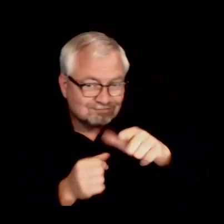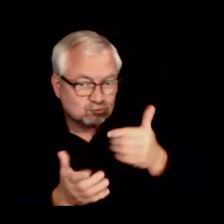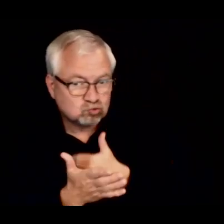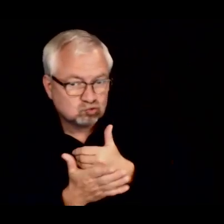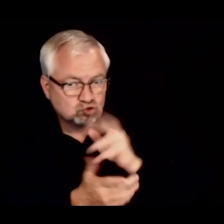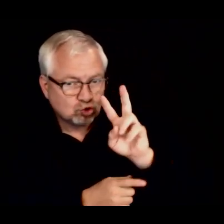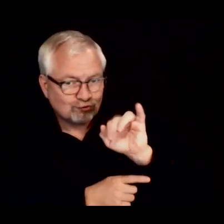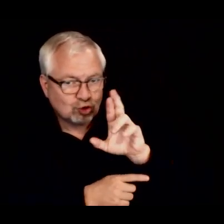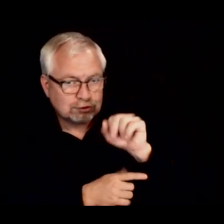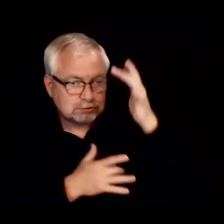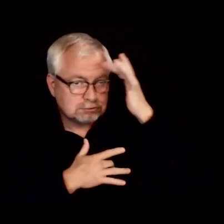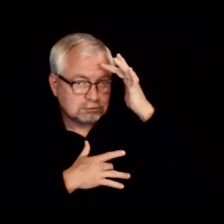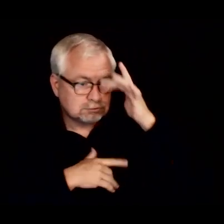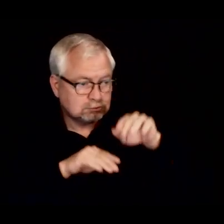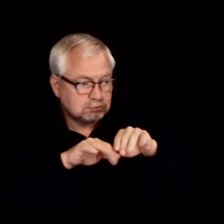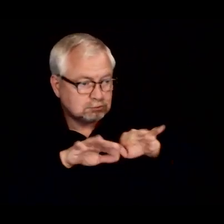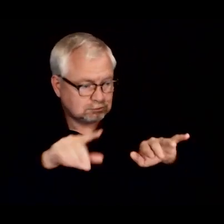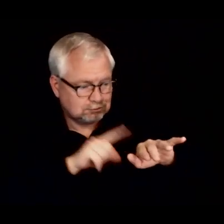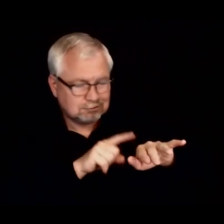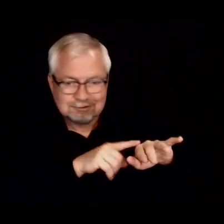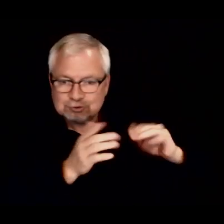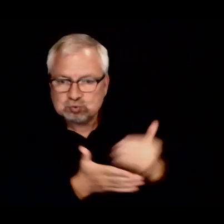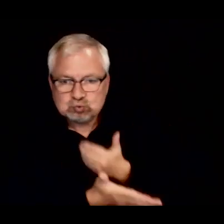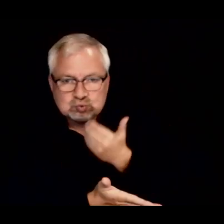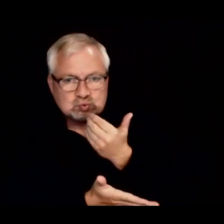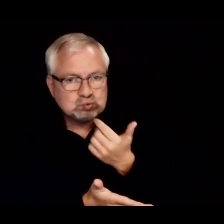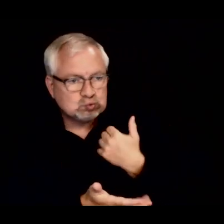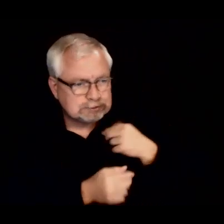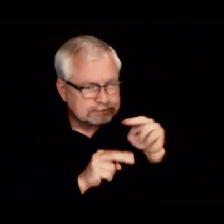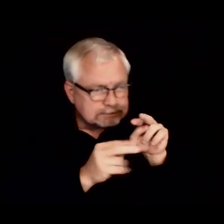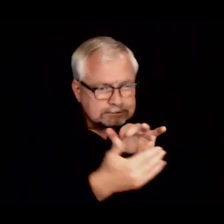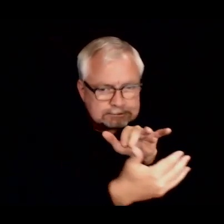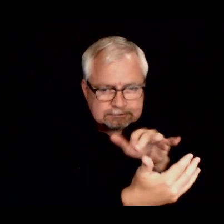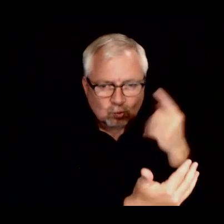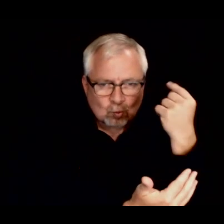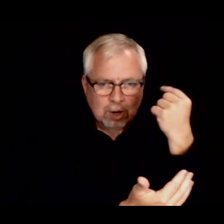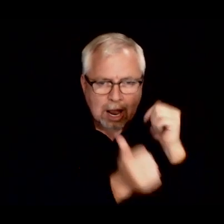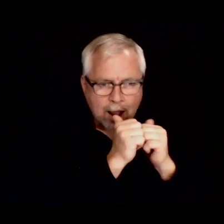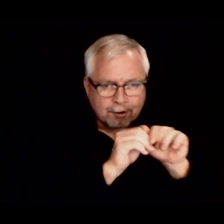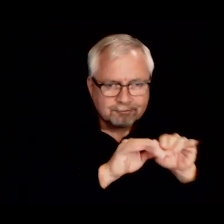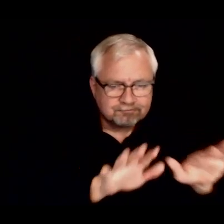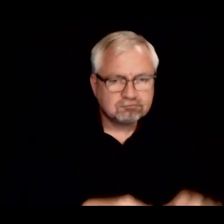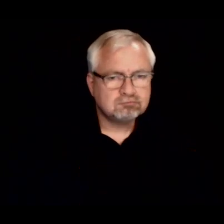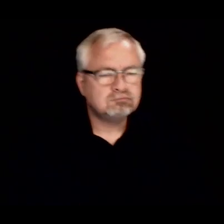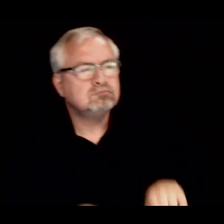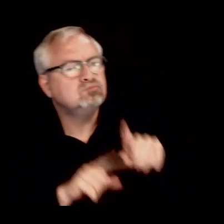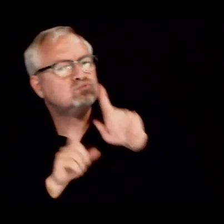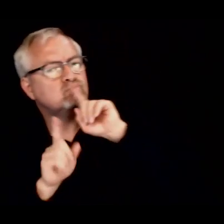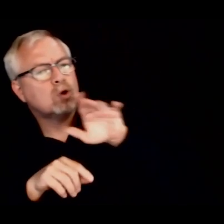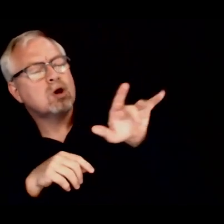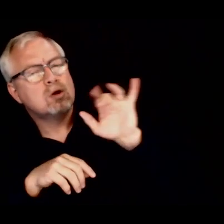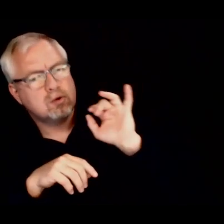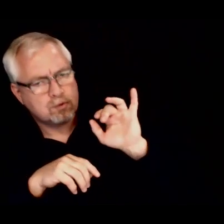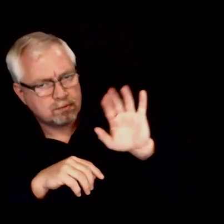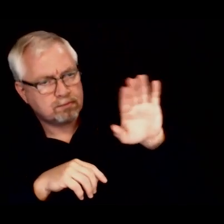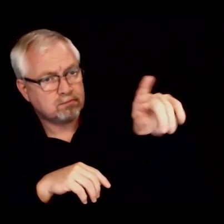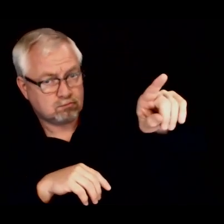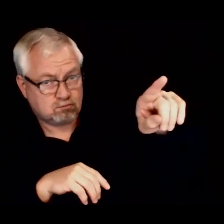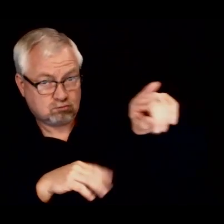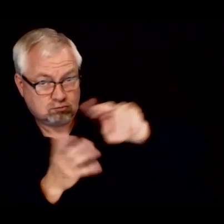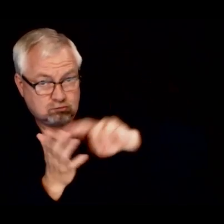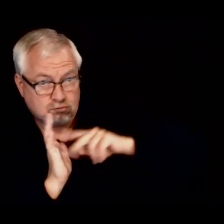viewing things. Are you folks concerned? Will this hot weather that we seem to be getting into